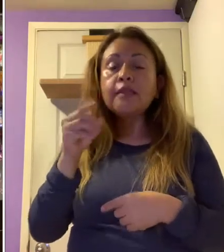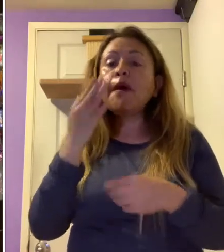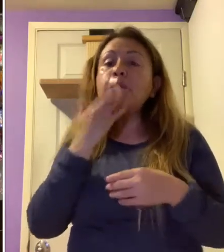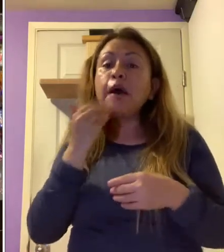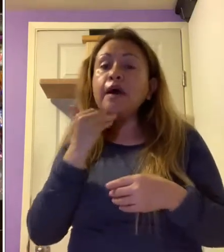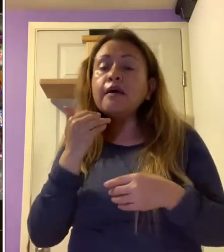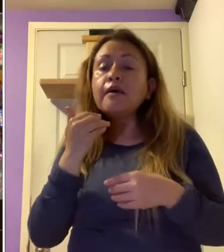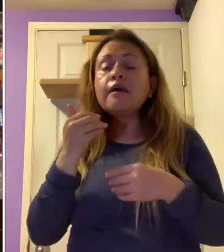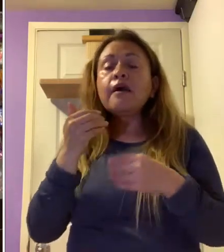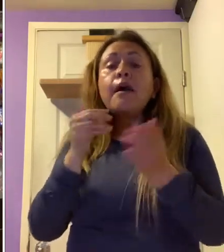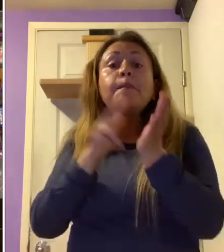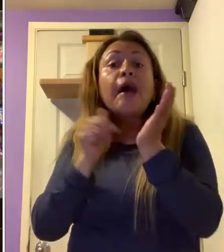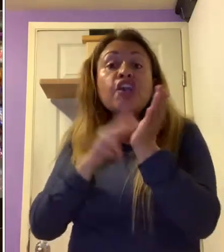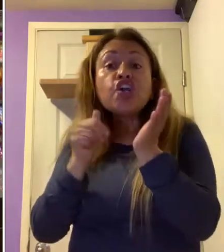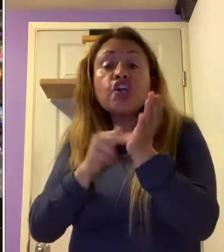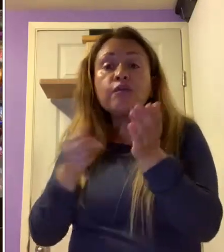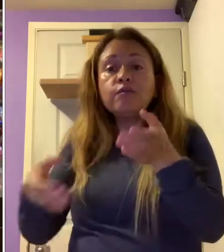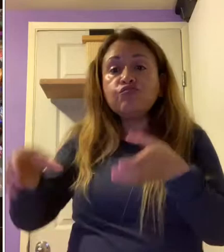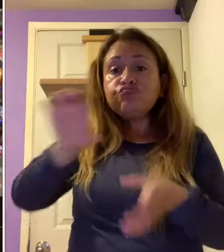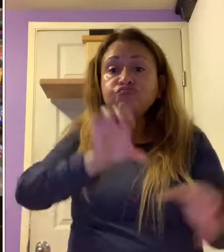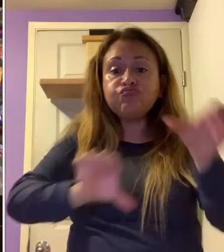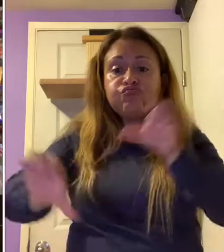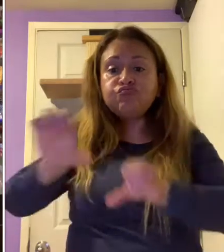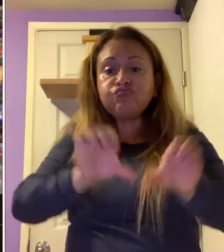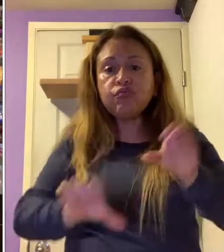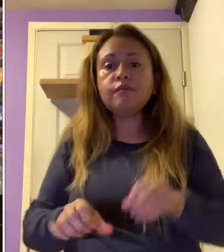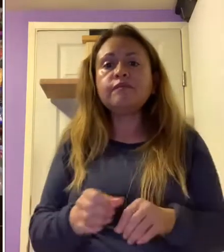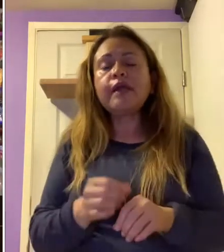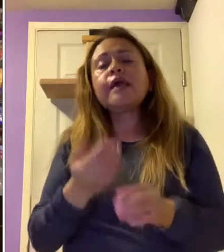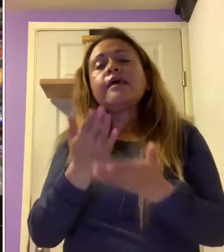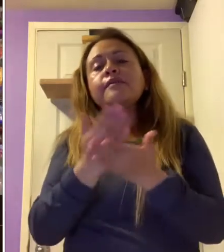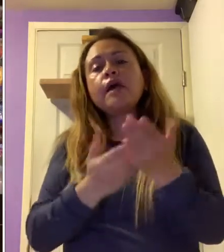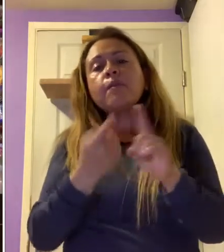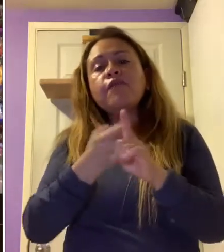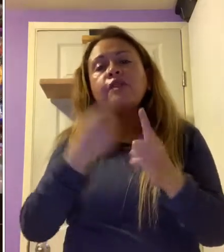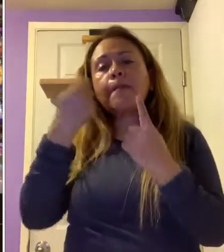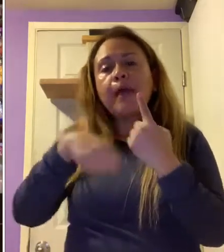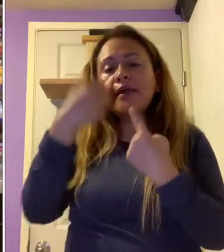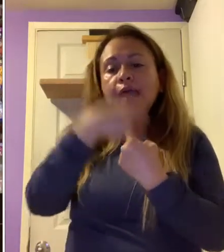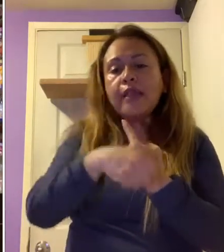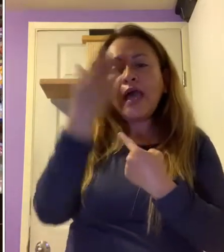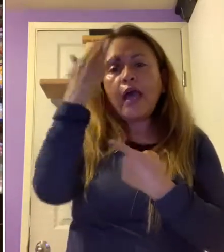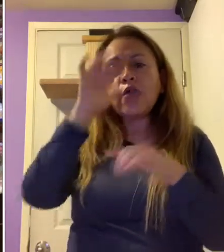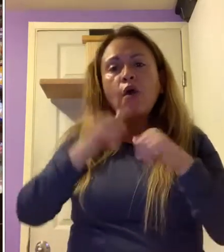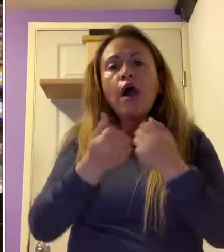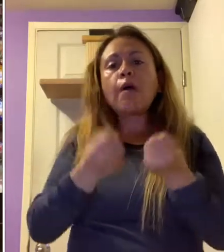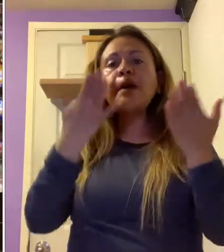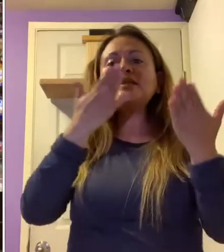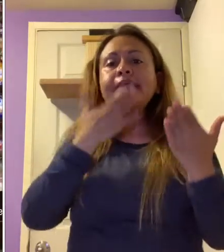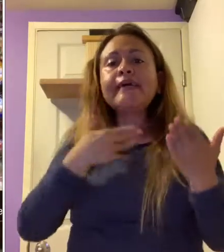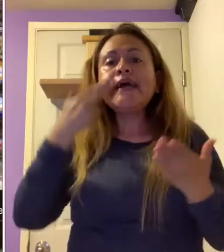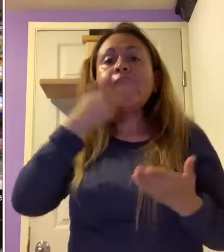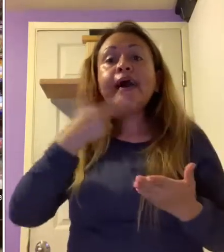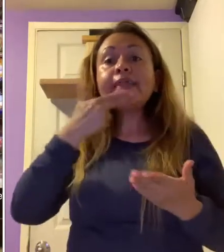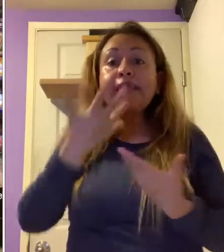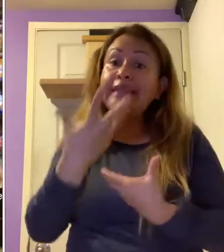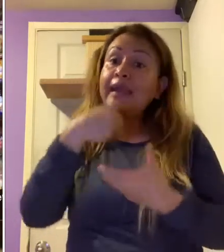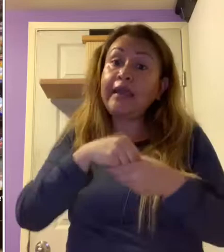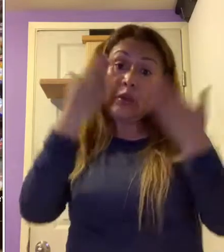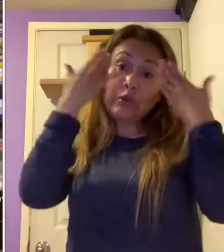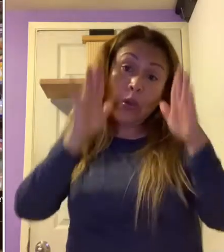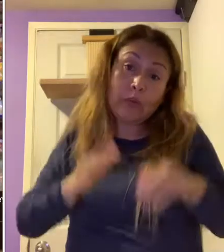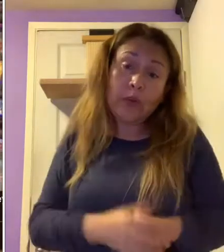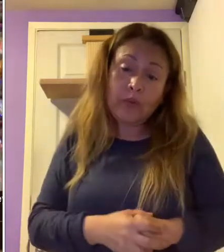do it. Never buy the pre-made ones because they're loaded with sugar. This has 19 grams, some of which comes from the banana, but I don't know how much honey they're adding